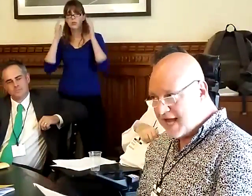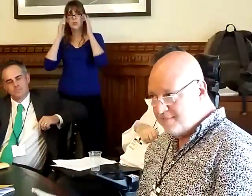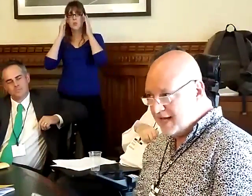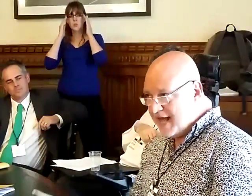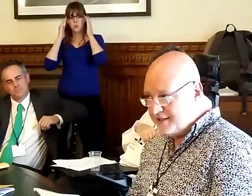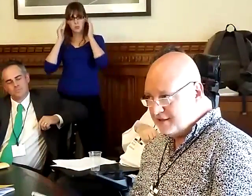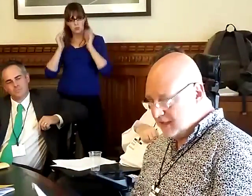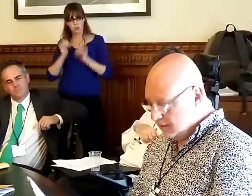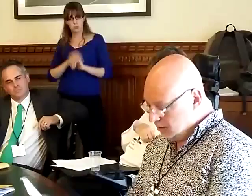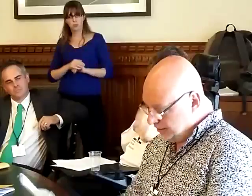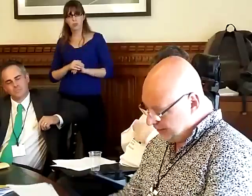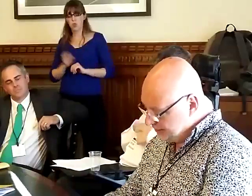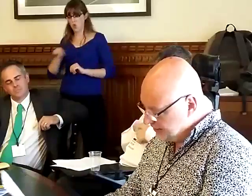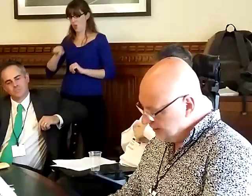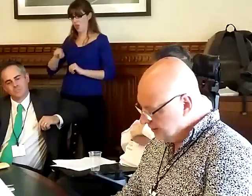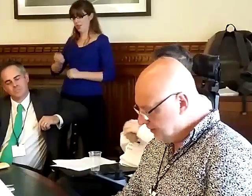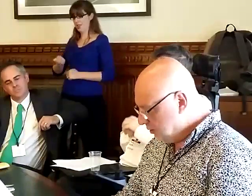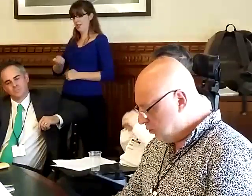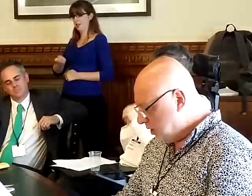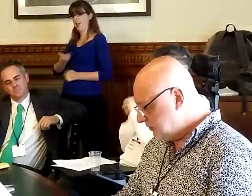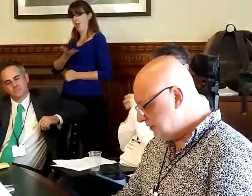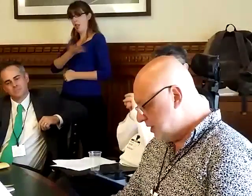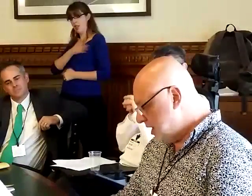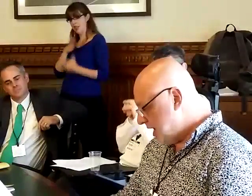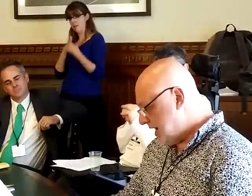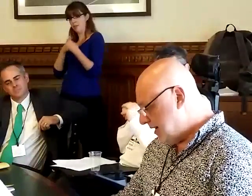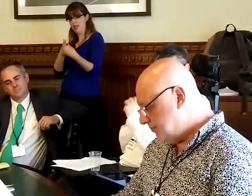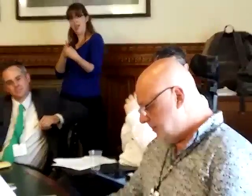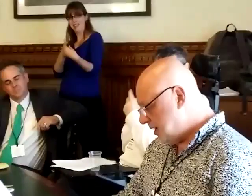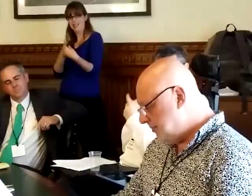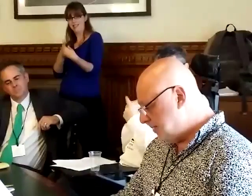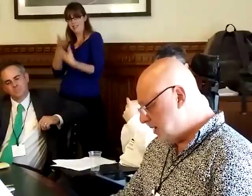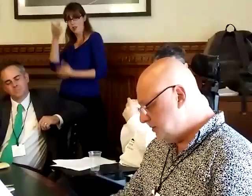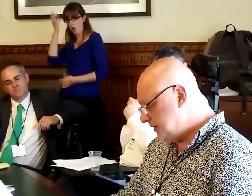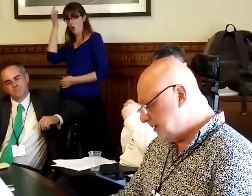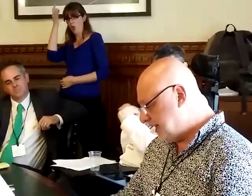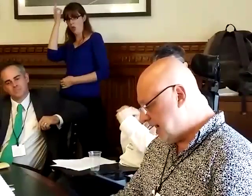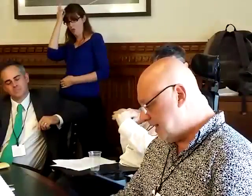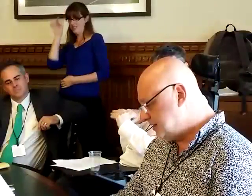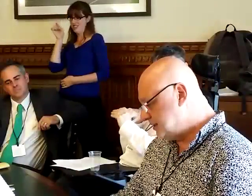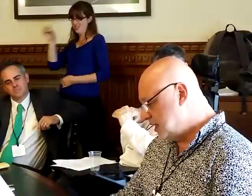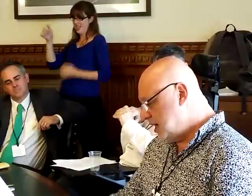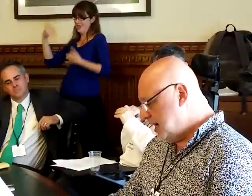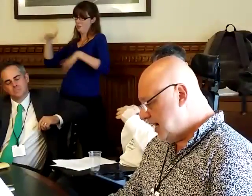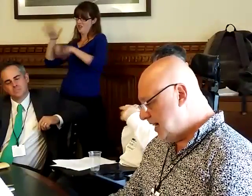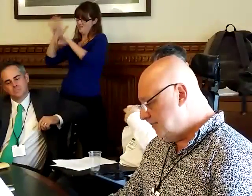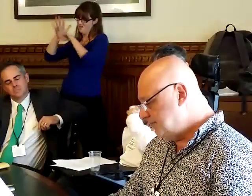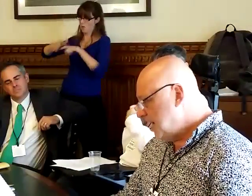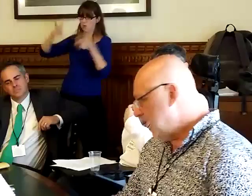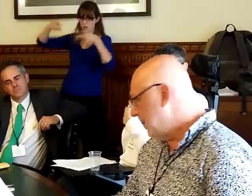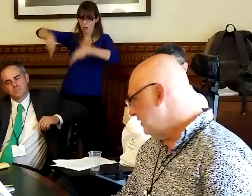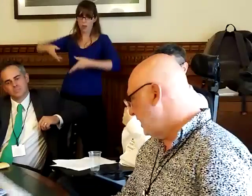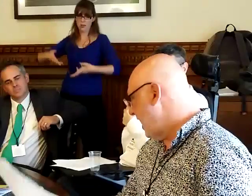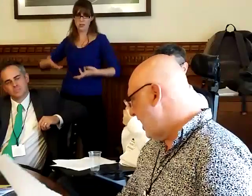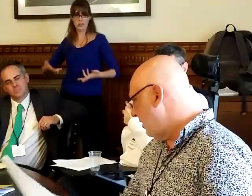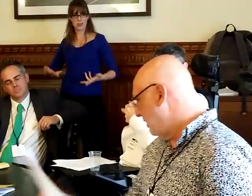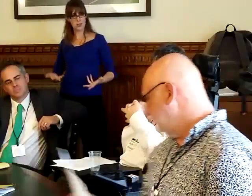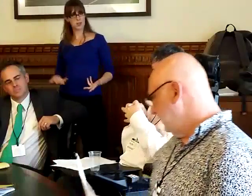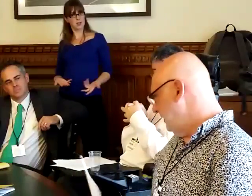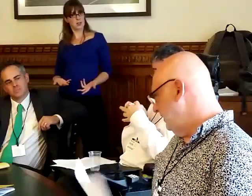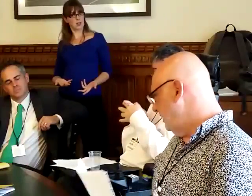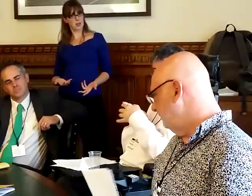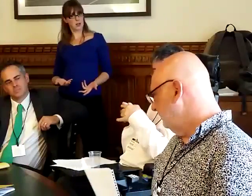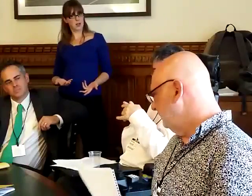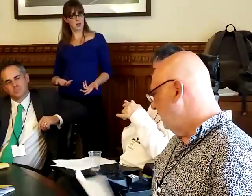So it was a Labour-led local authority that was imposing the cuts. And